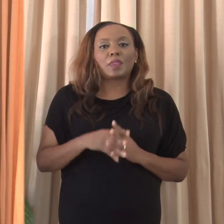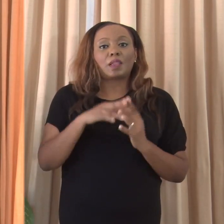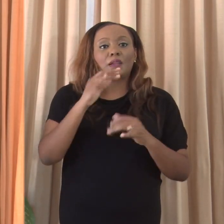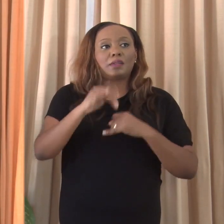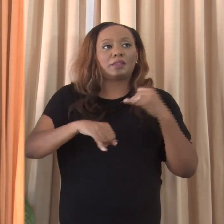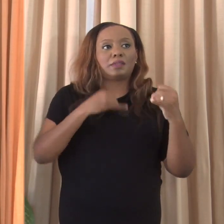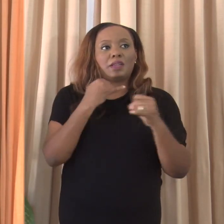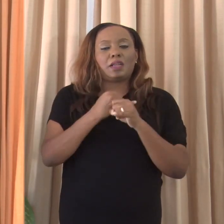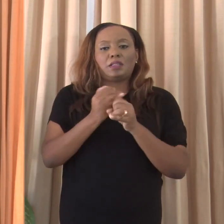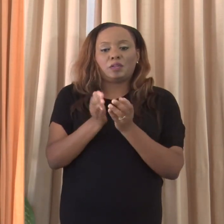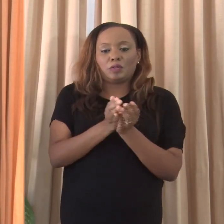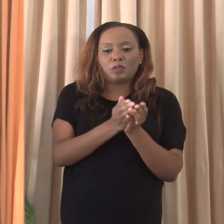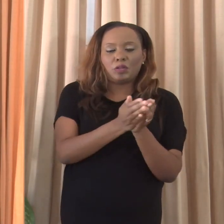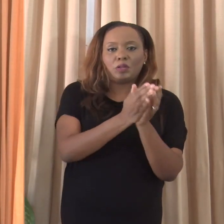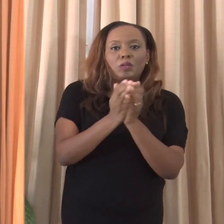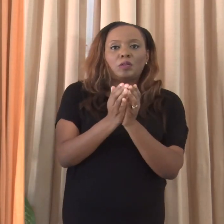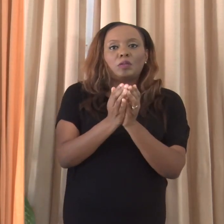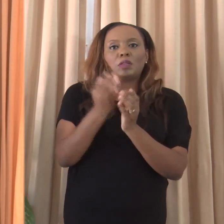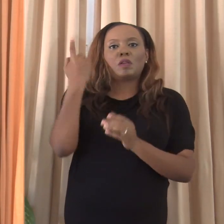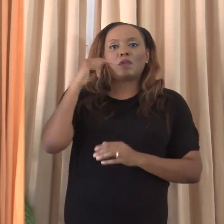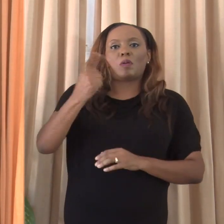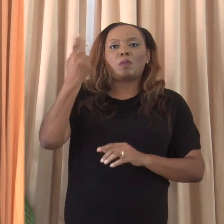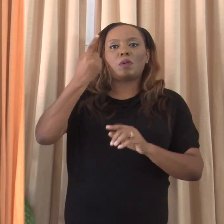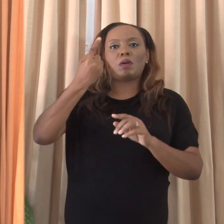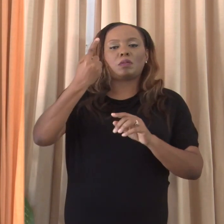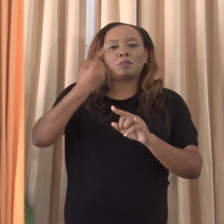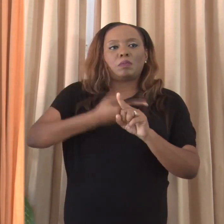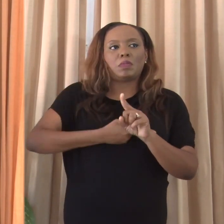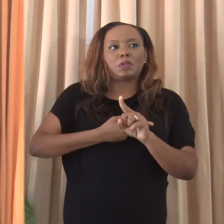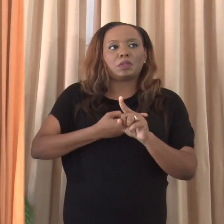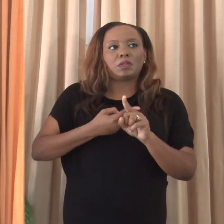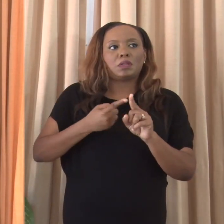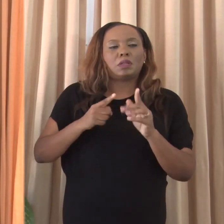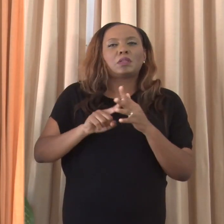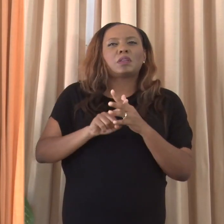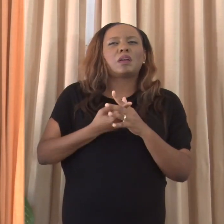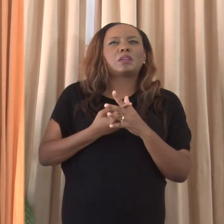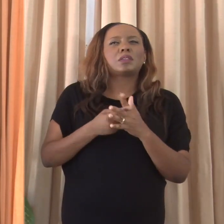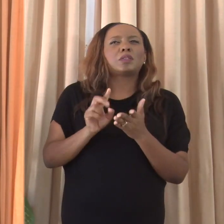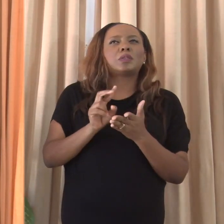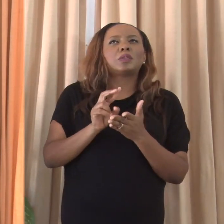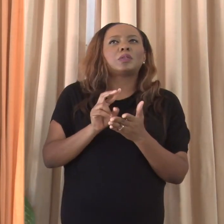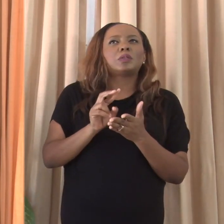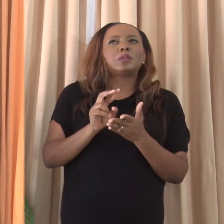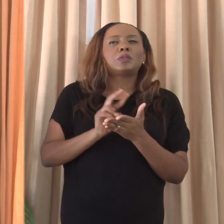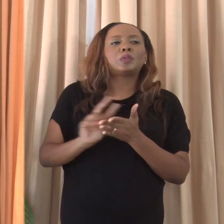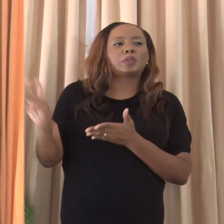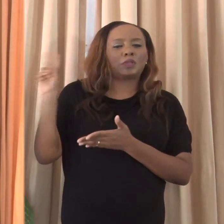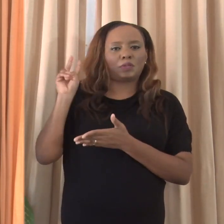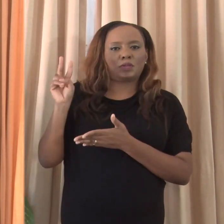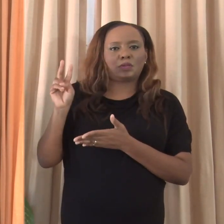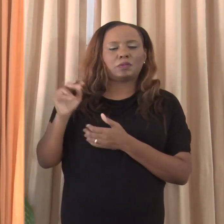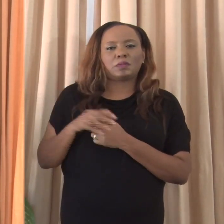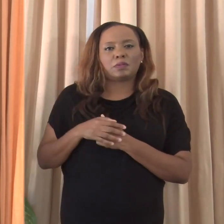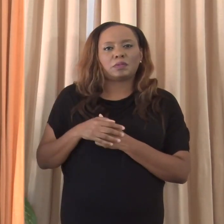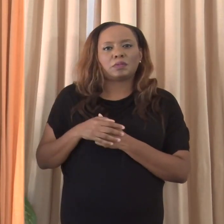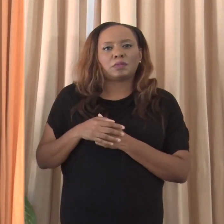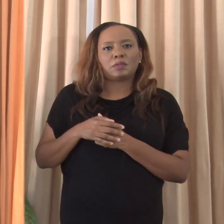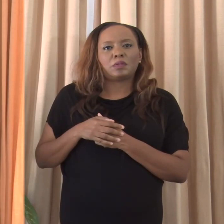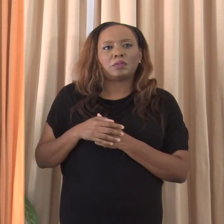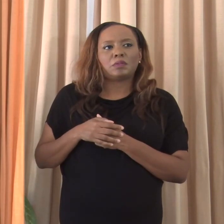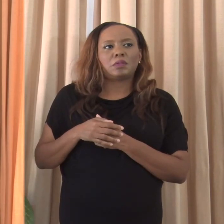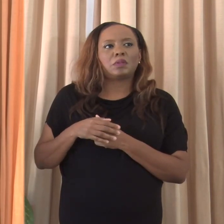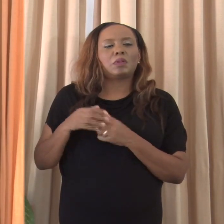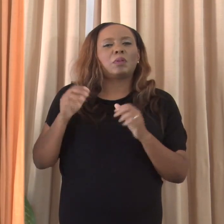for a month beginning Friday before last. So we're already into the second week of that. So it will not be long